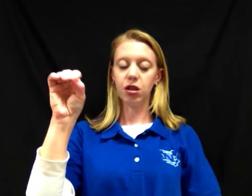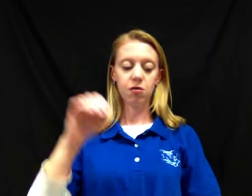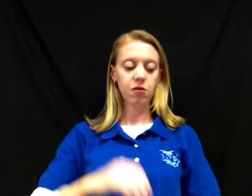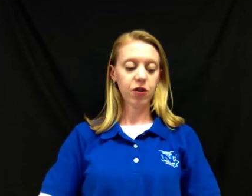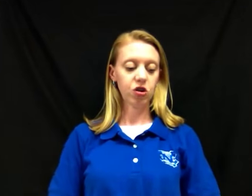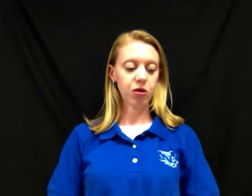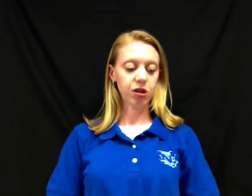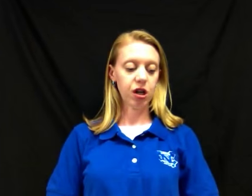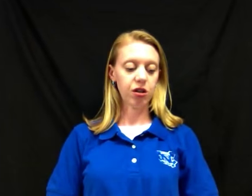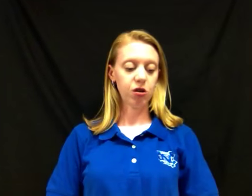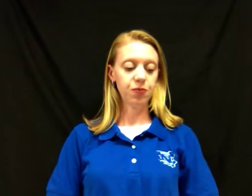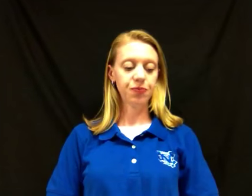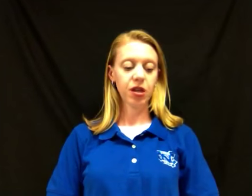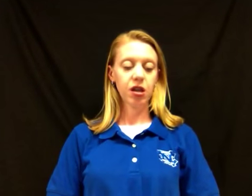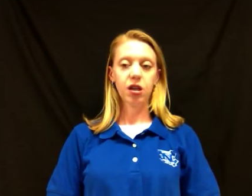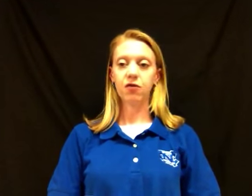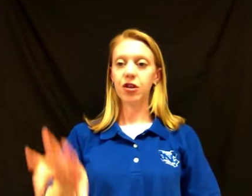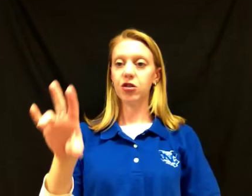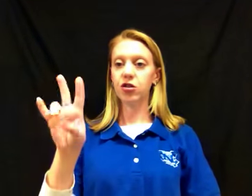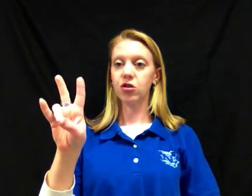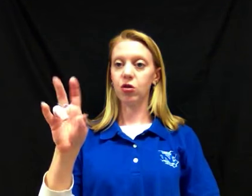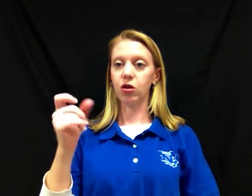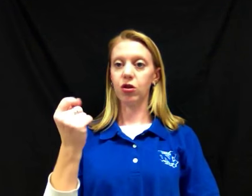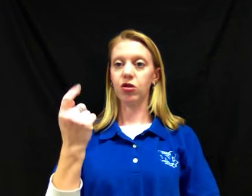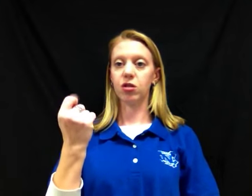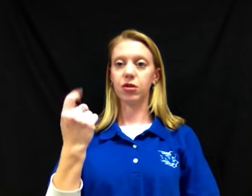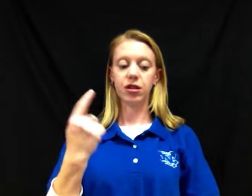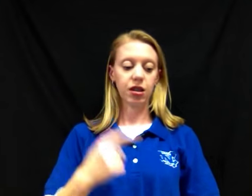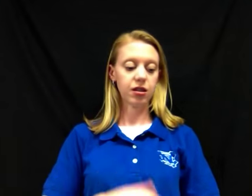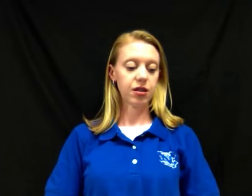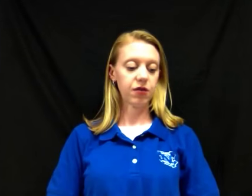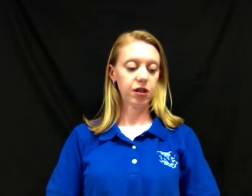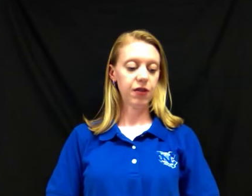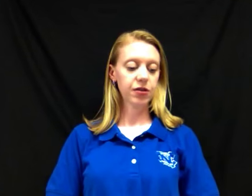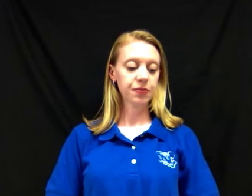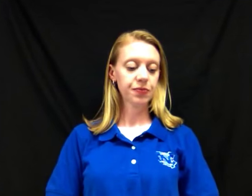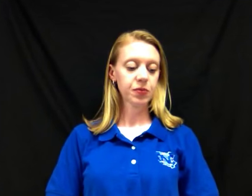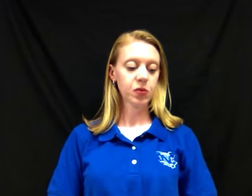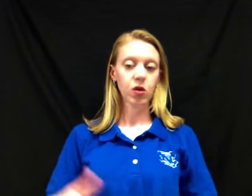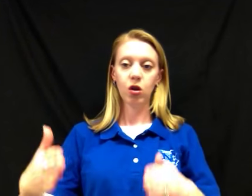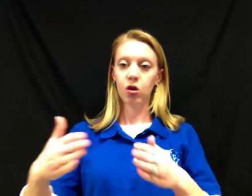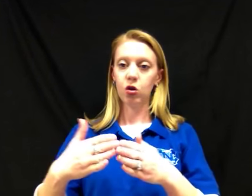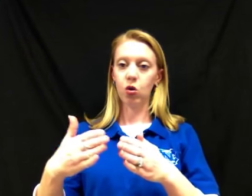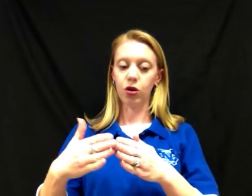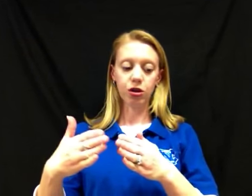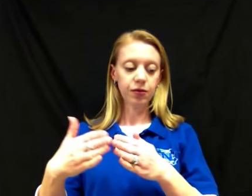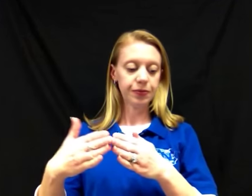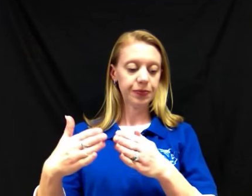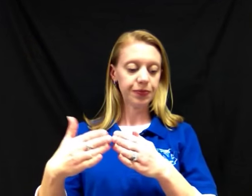Condominium, fingerspelled condo. Convenience store, you simply sign 7-Eleven. Corner.